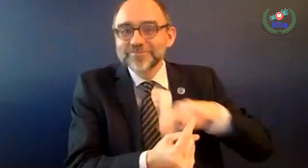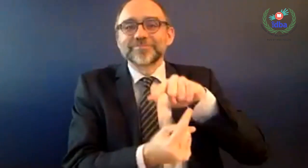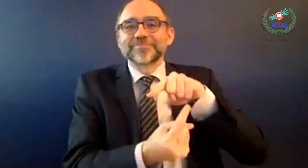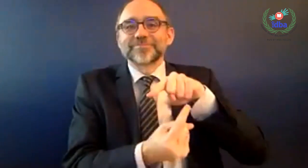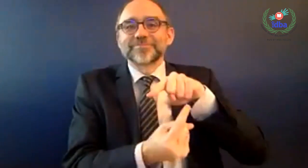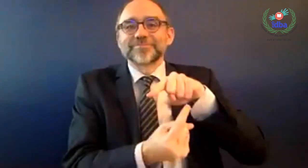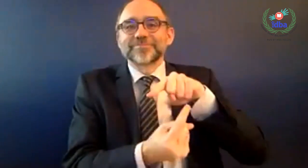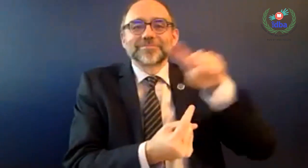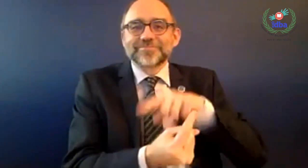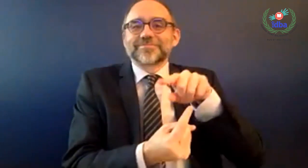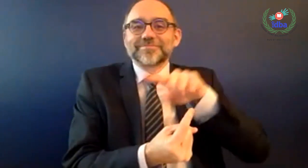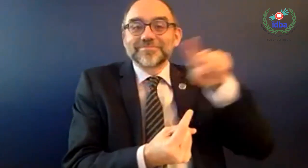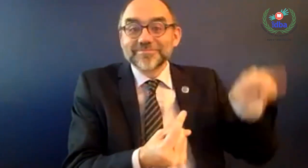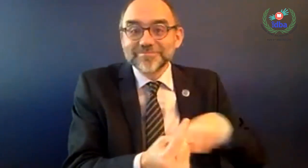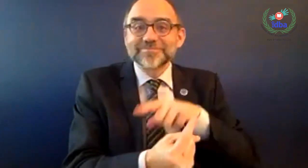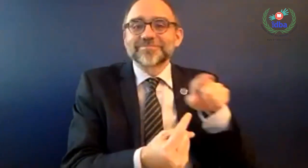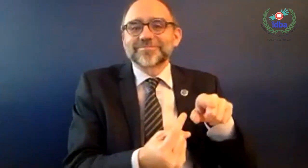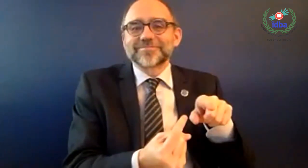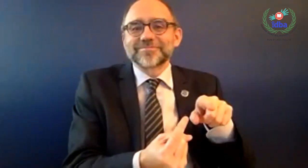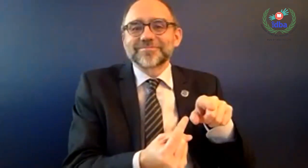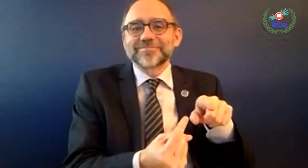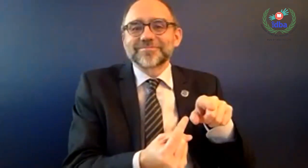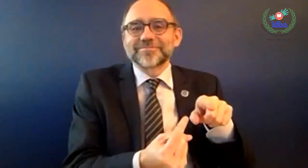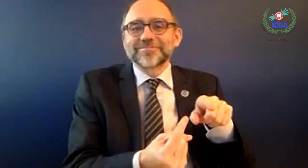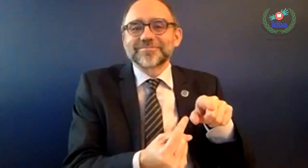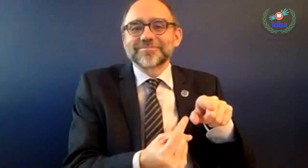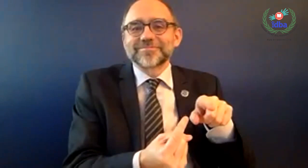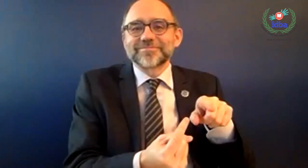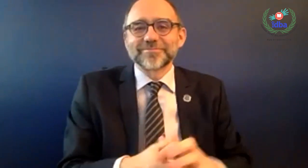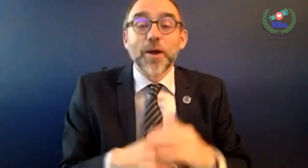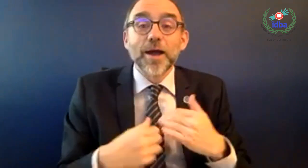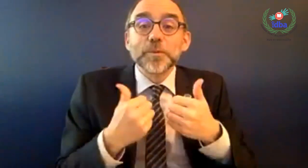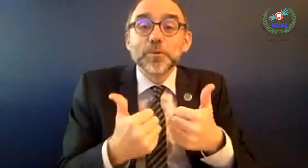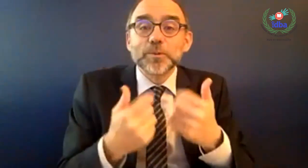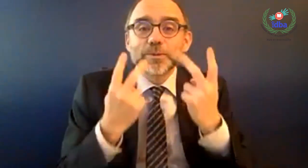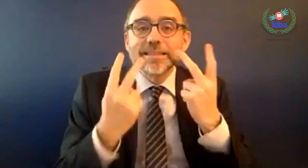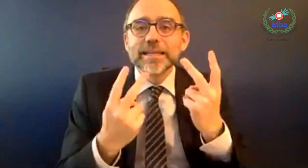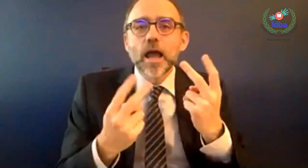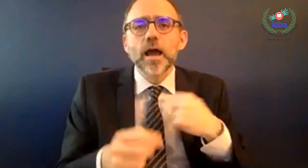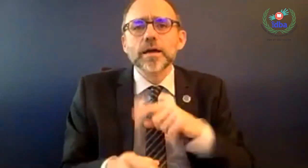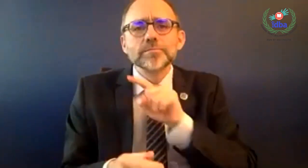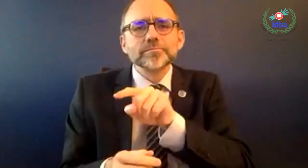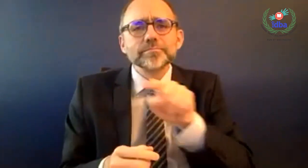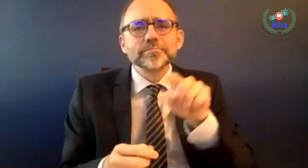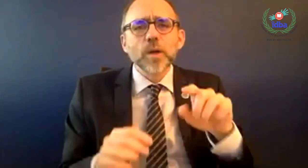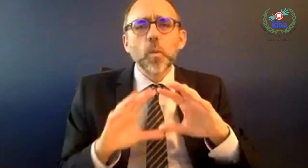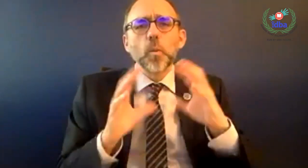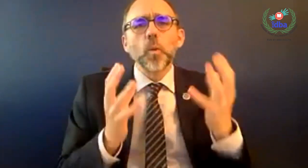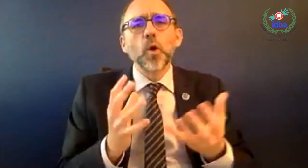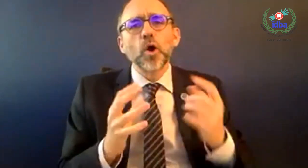And then later on, the same cycle goes on that they become the productive members of the society and organization in India. So good